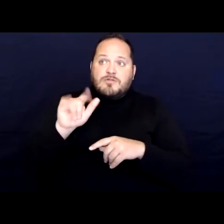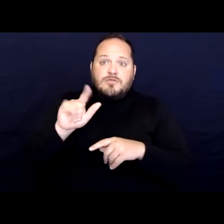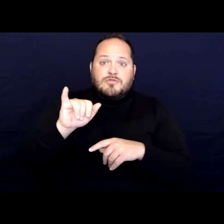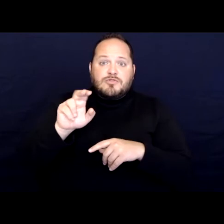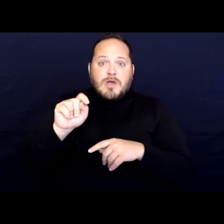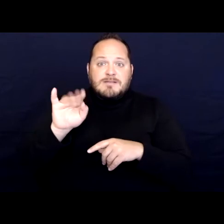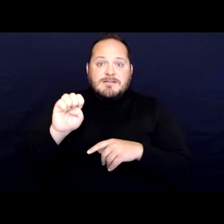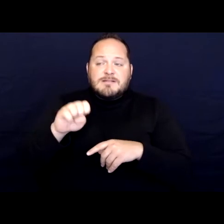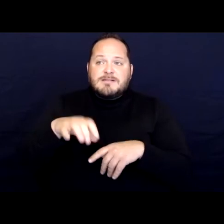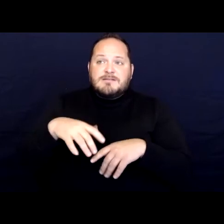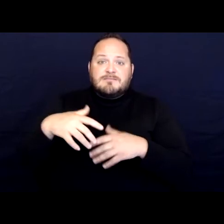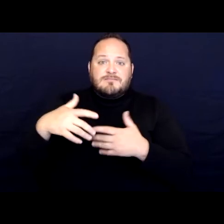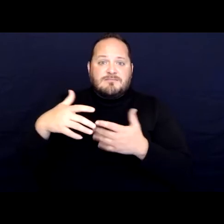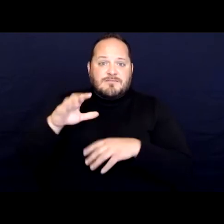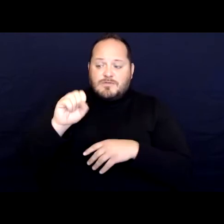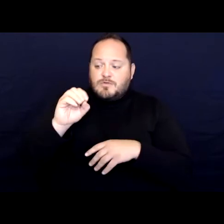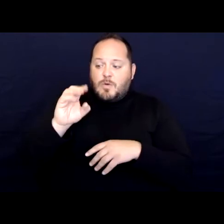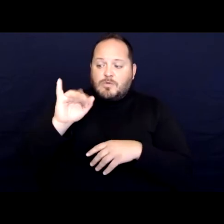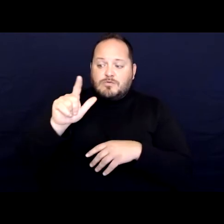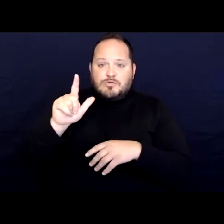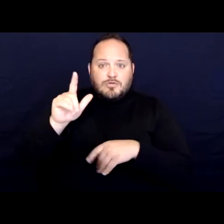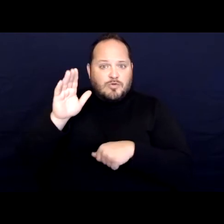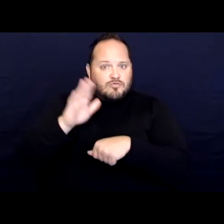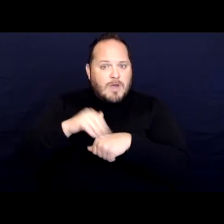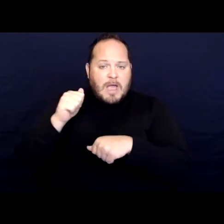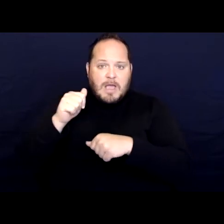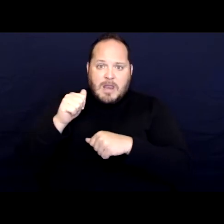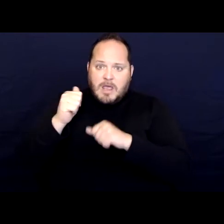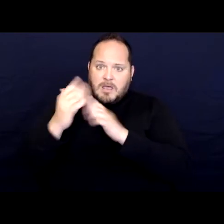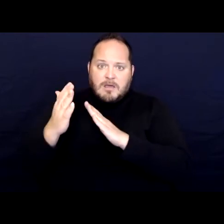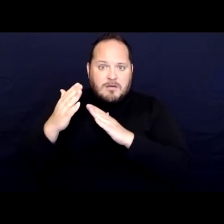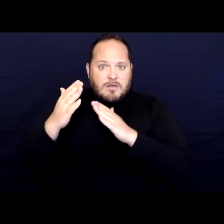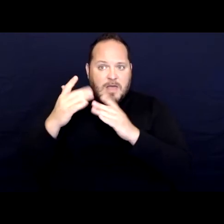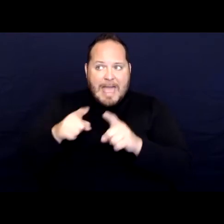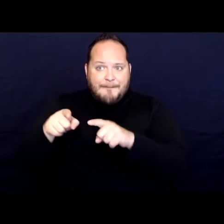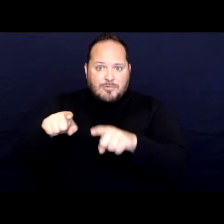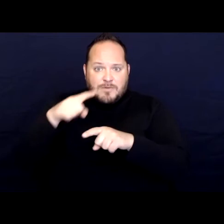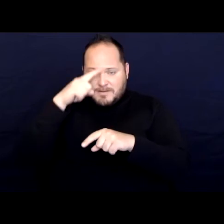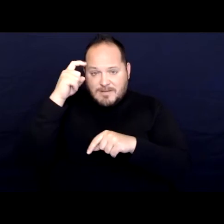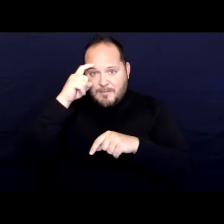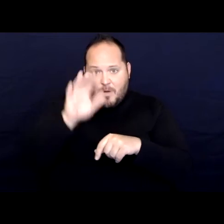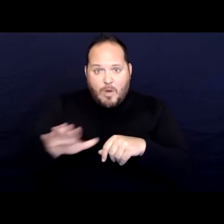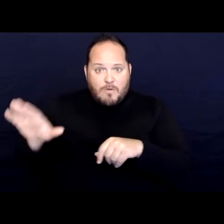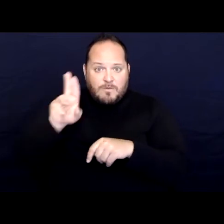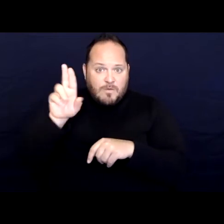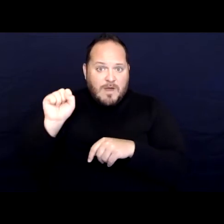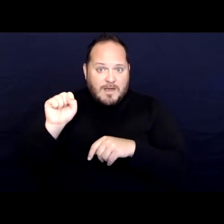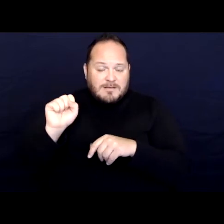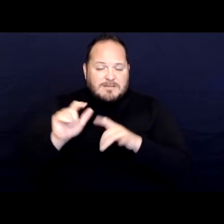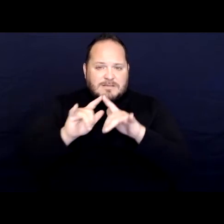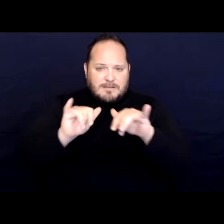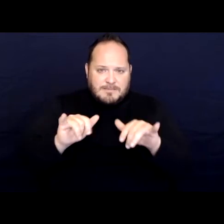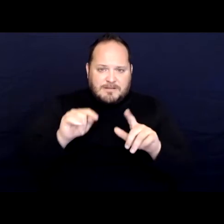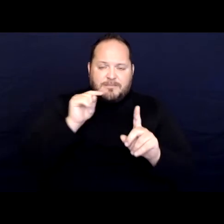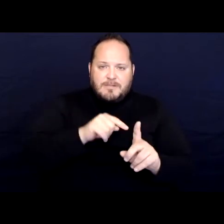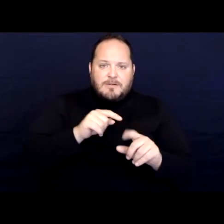social reckoning that was going on over the summer, um, across the United States. Um, that was one